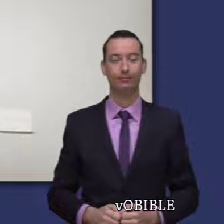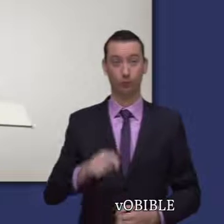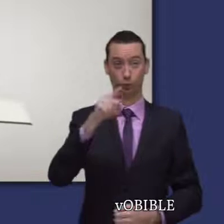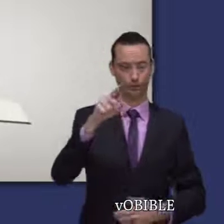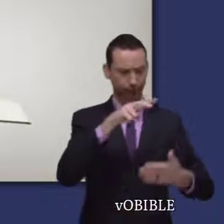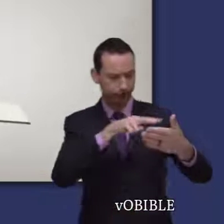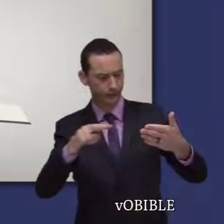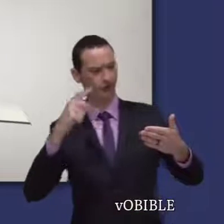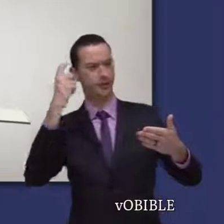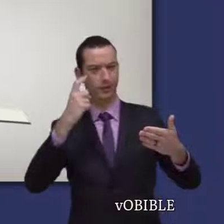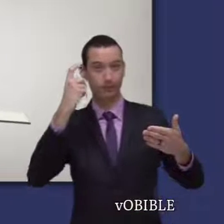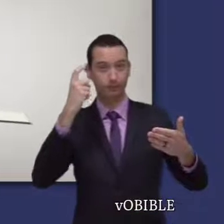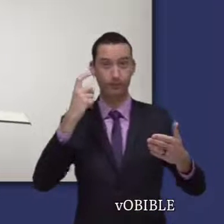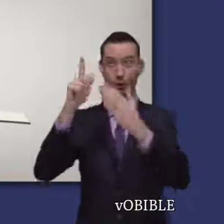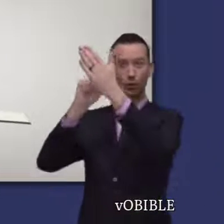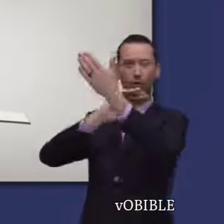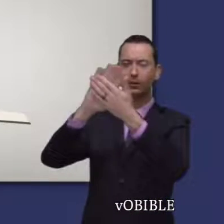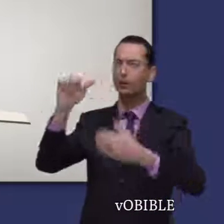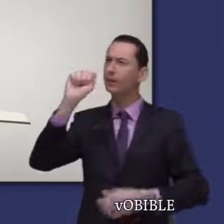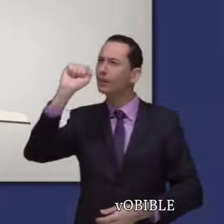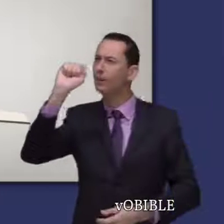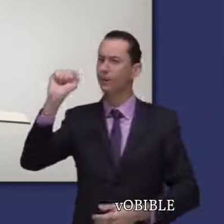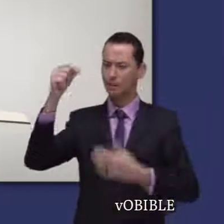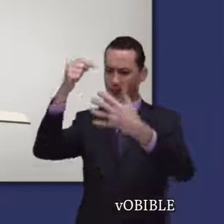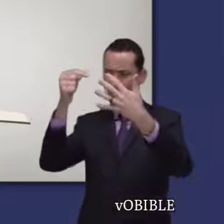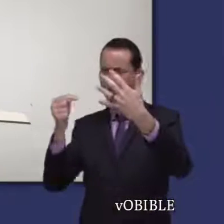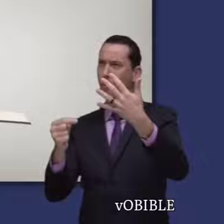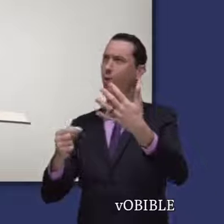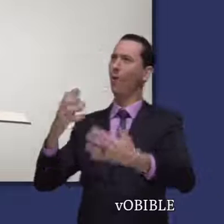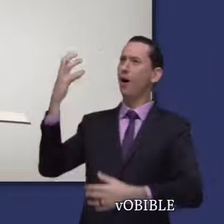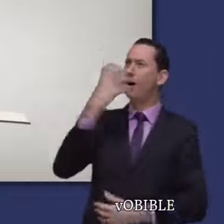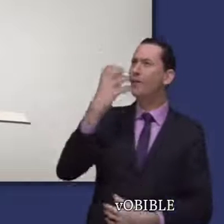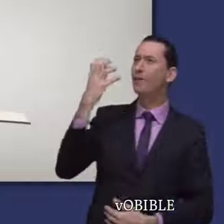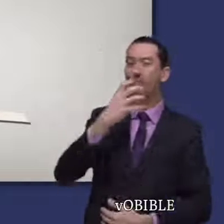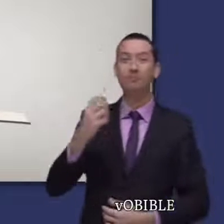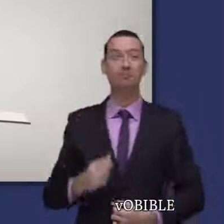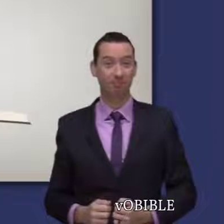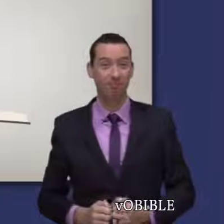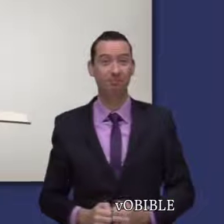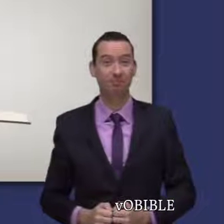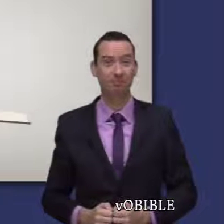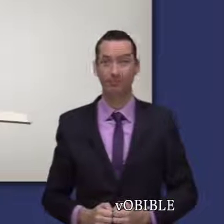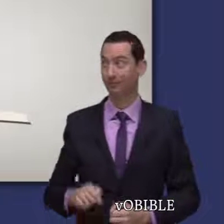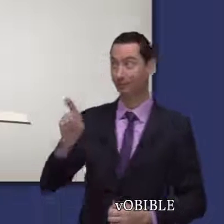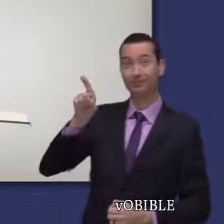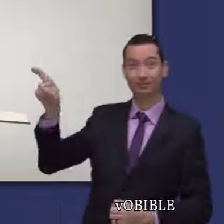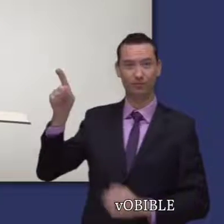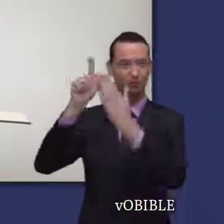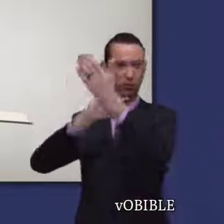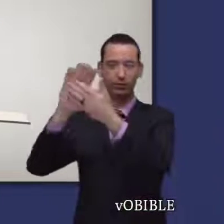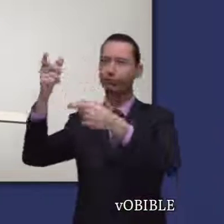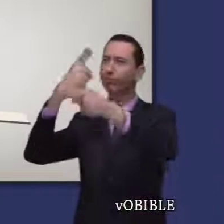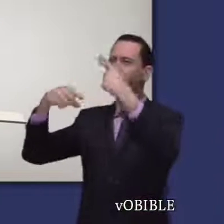As you study this prophetic book, take note of Jehovah's awe-inspiring qualities, Ezekiel's unswerving